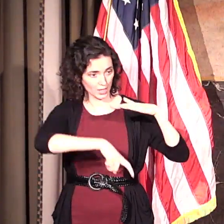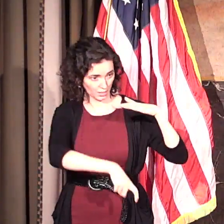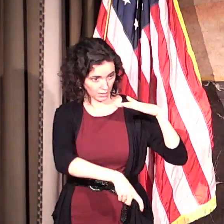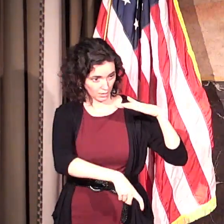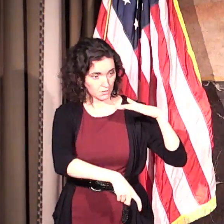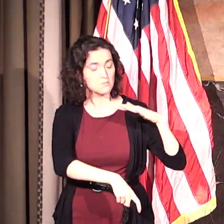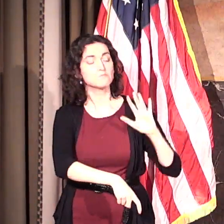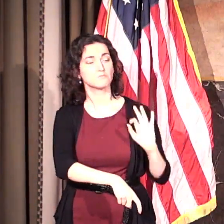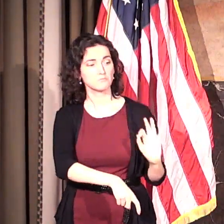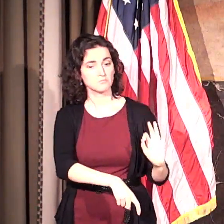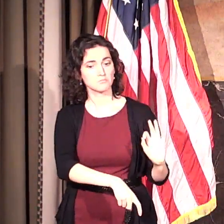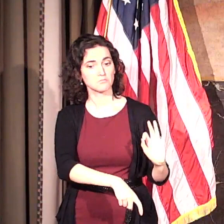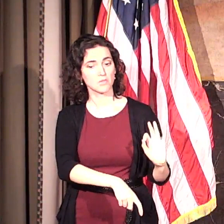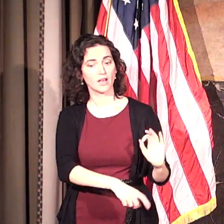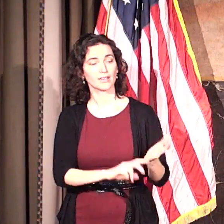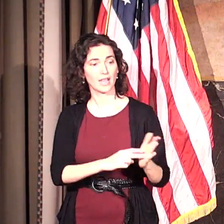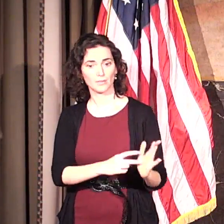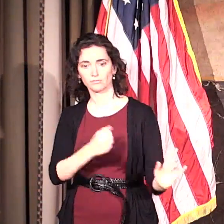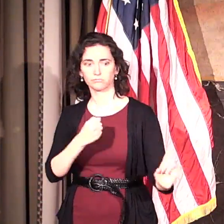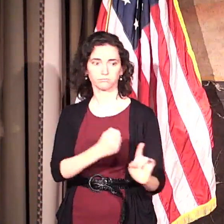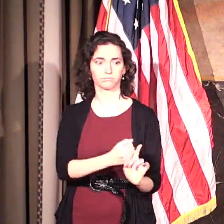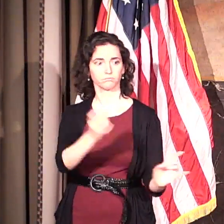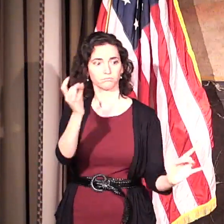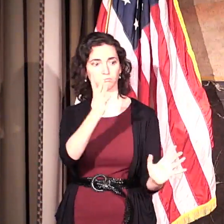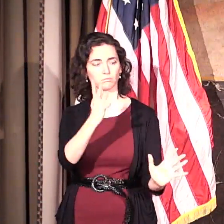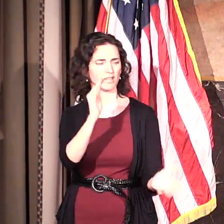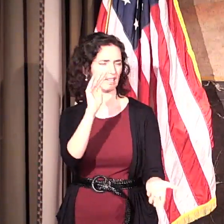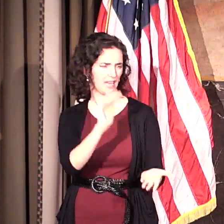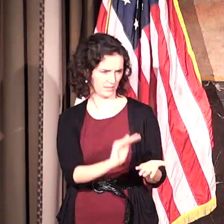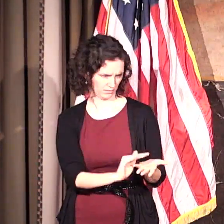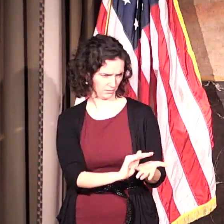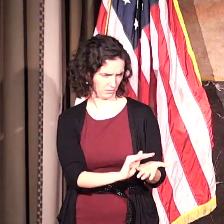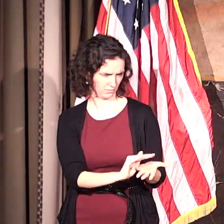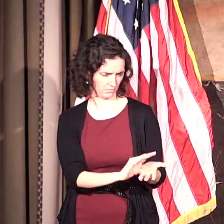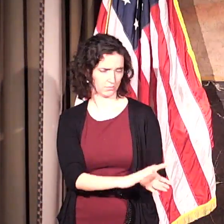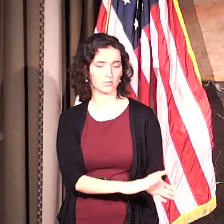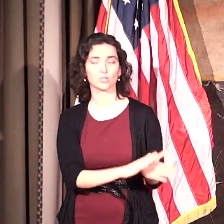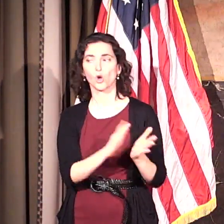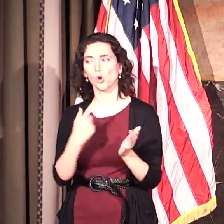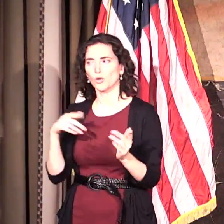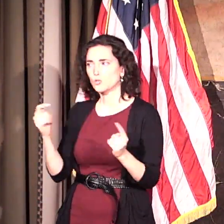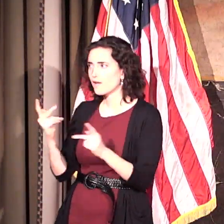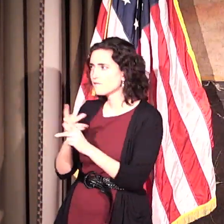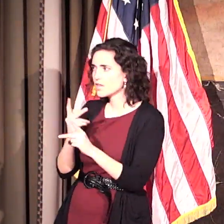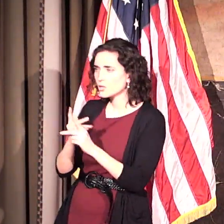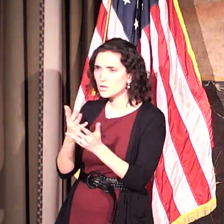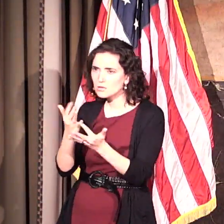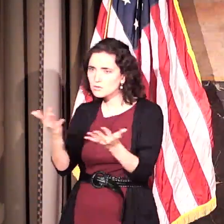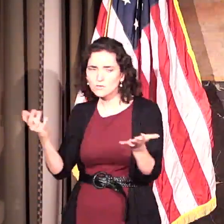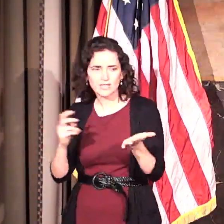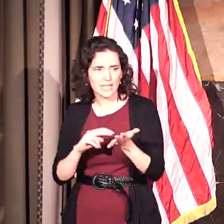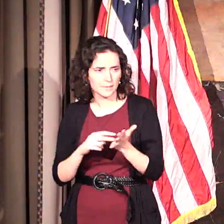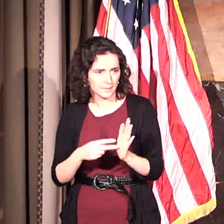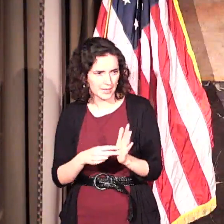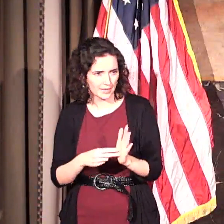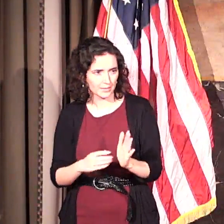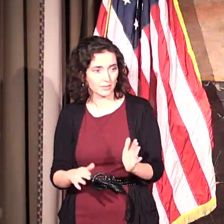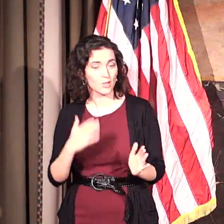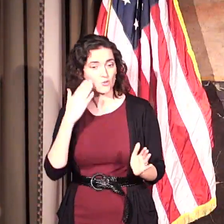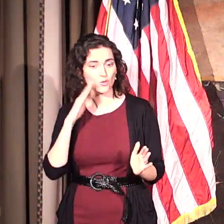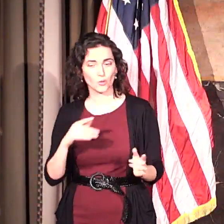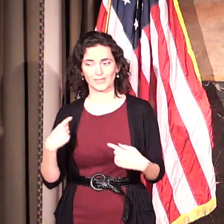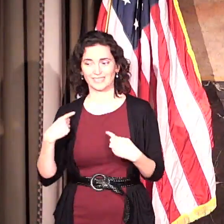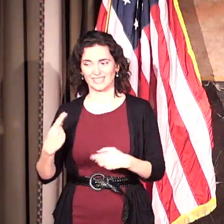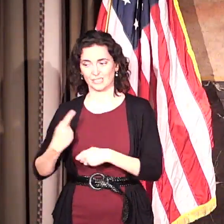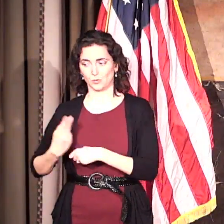the impact will not be as great as it otherwise would be. And we're trying to figure out exactly what all of this means. As you know, it all happened